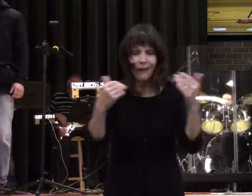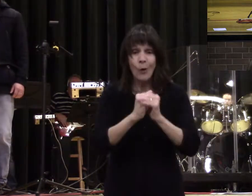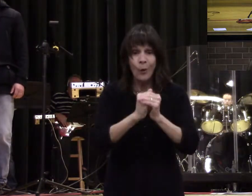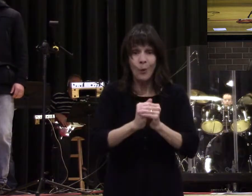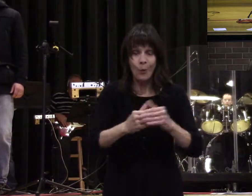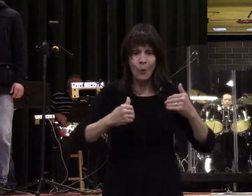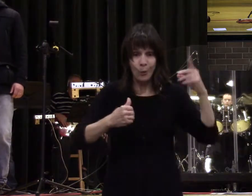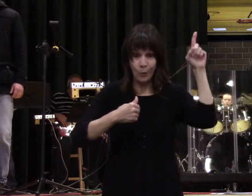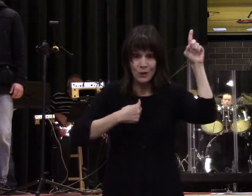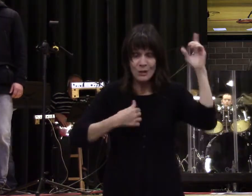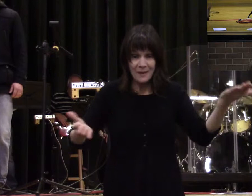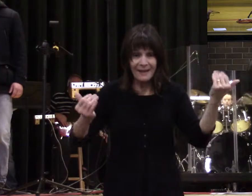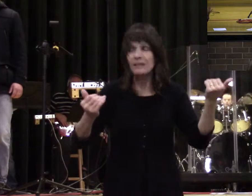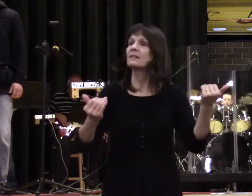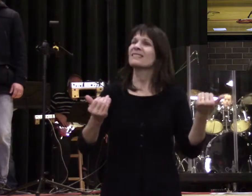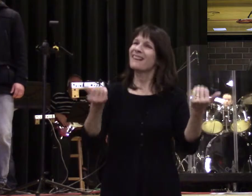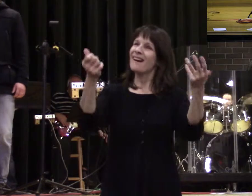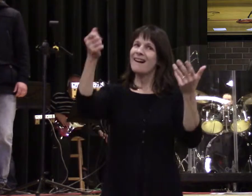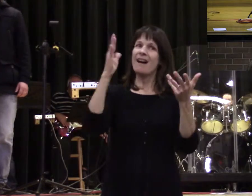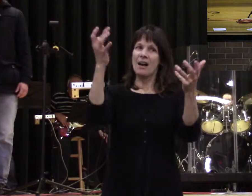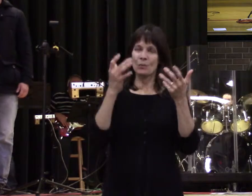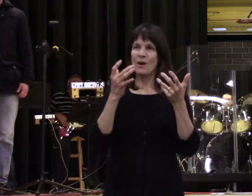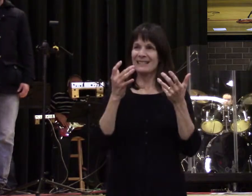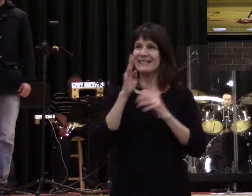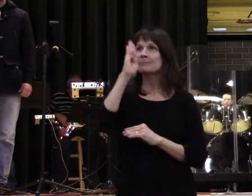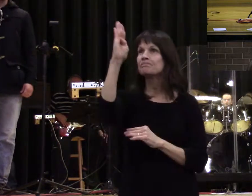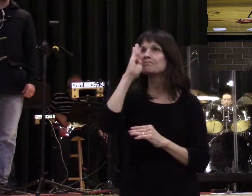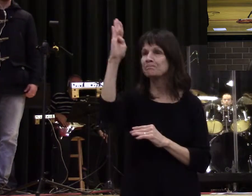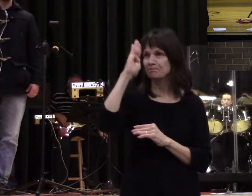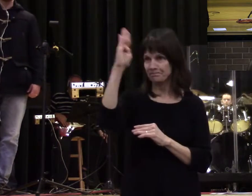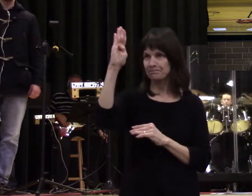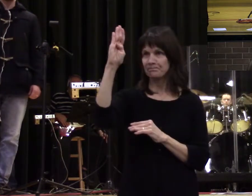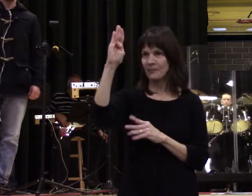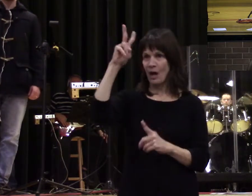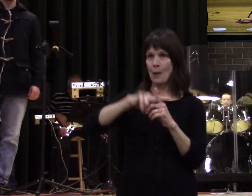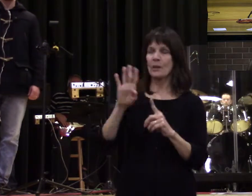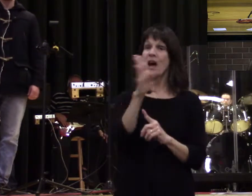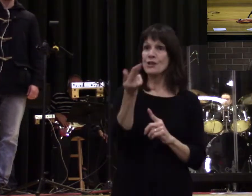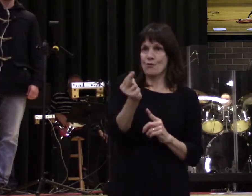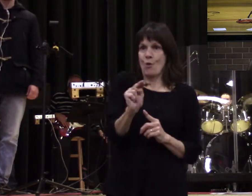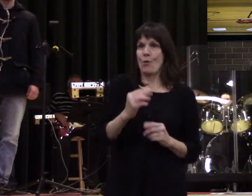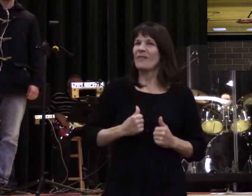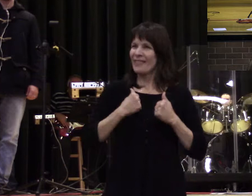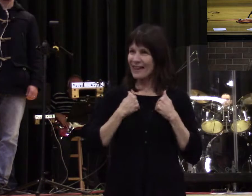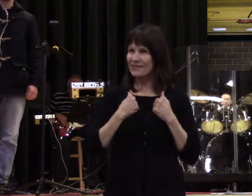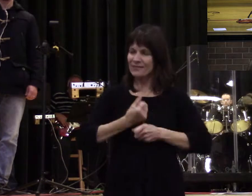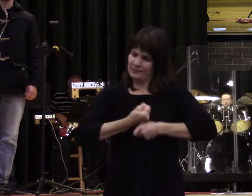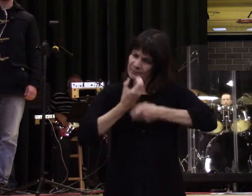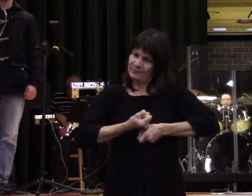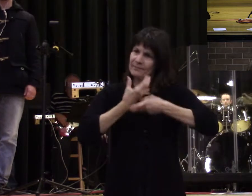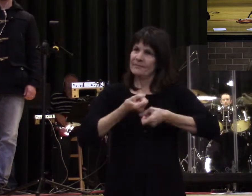God is saying to you, make it personal. Make it personal. The Father is seeking worshipers who will worship, hallelujah, in spirit and